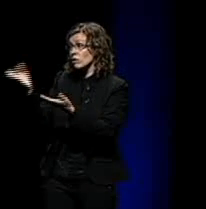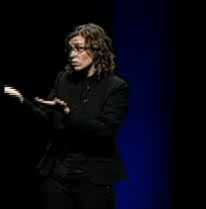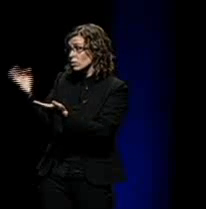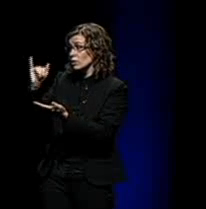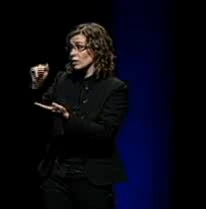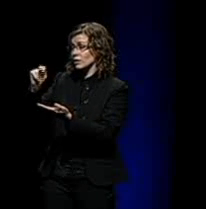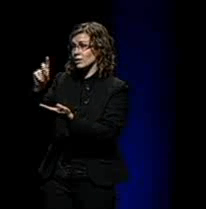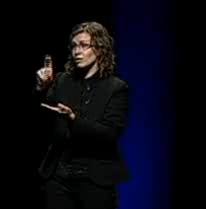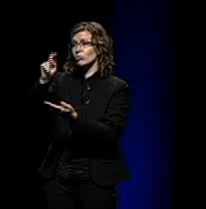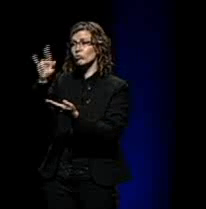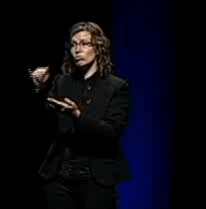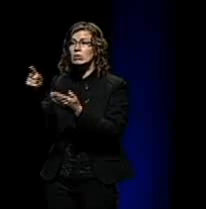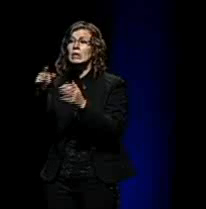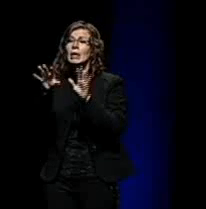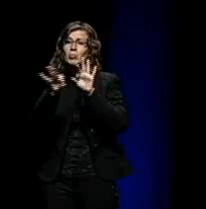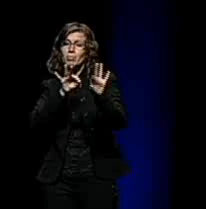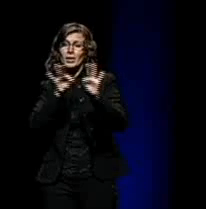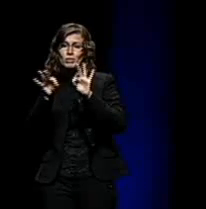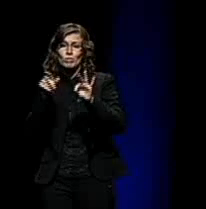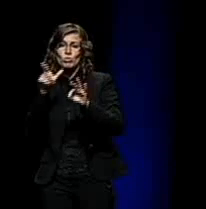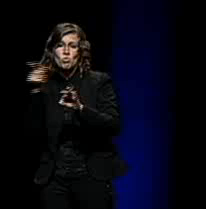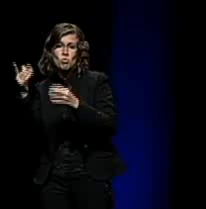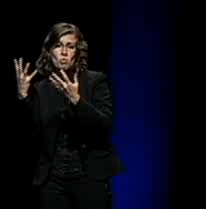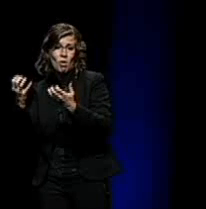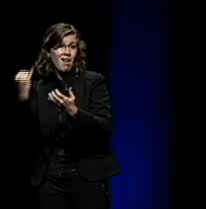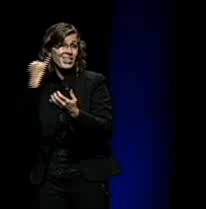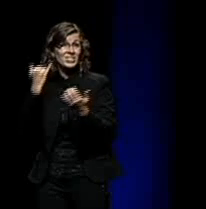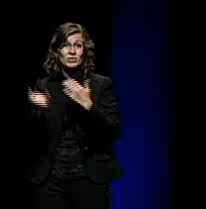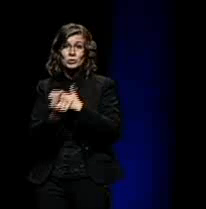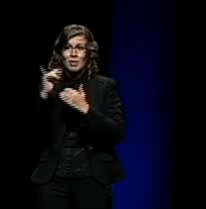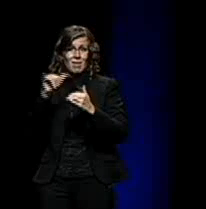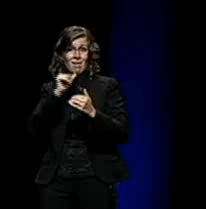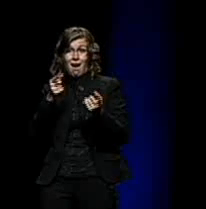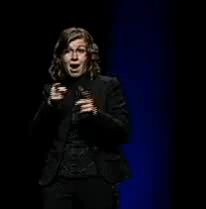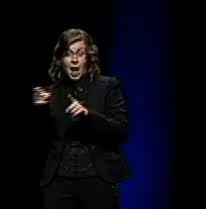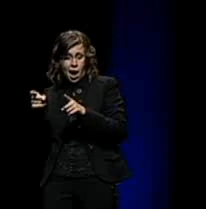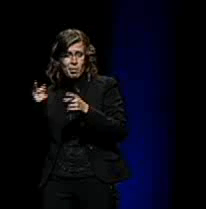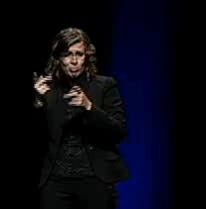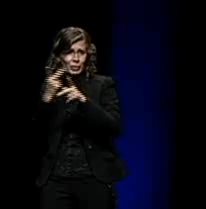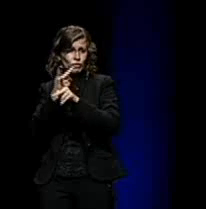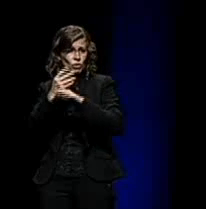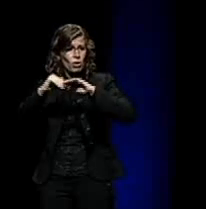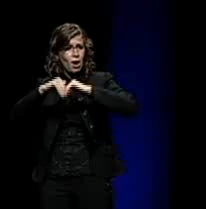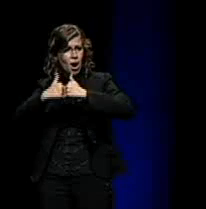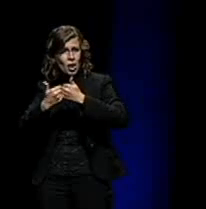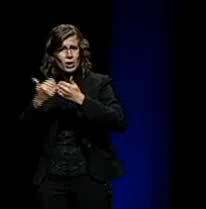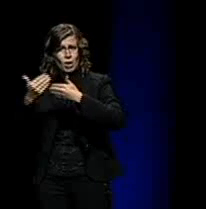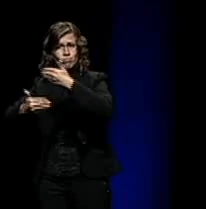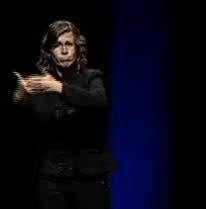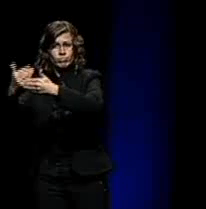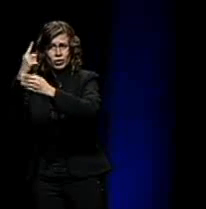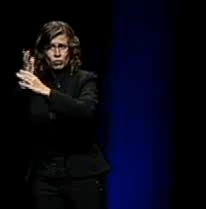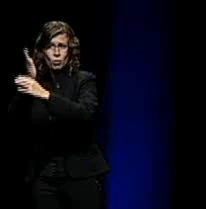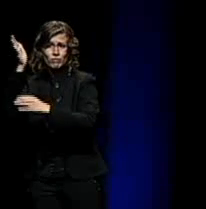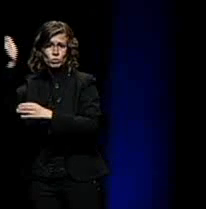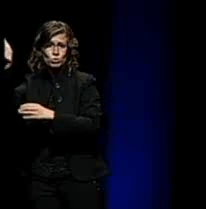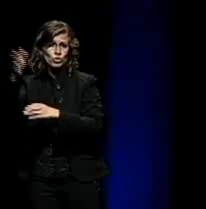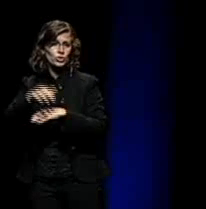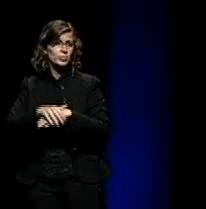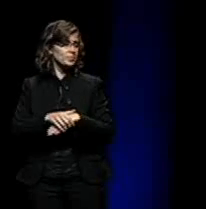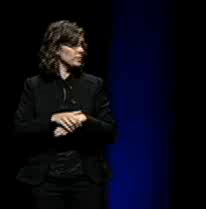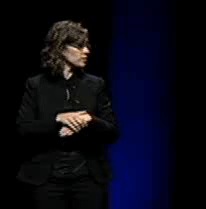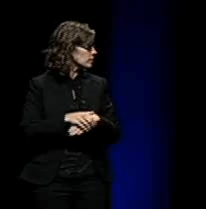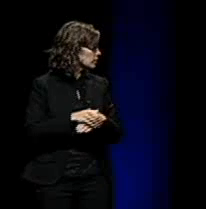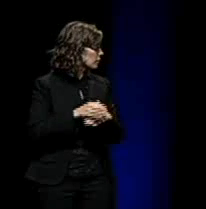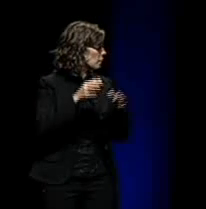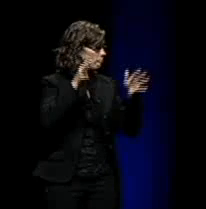happening today, we have to figure out how to help it happen in the future. And it's also so subjective. I